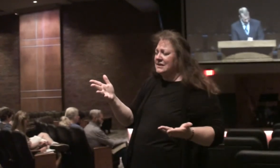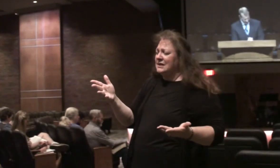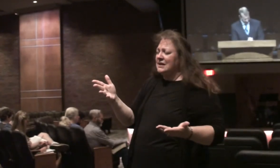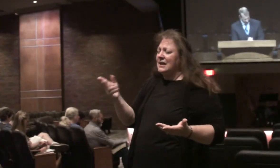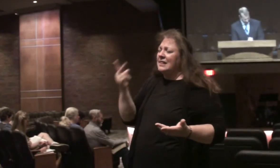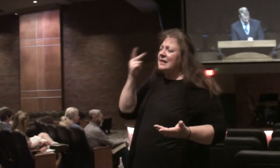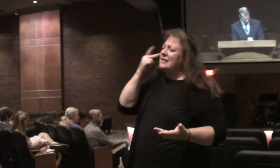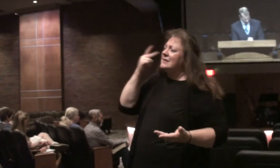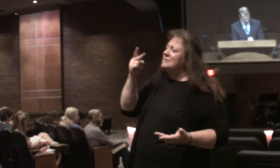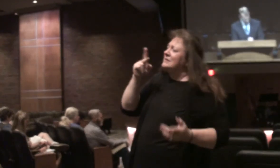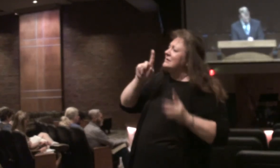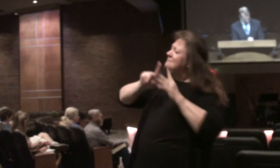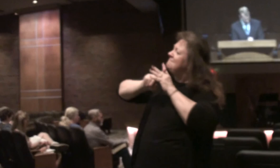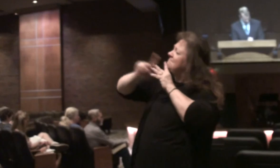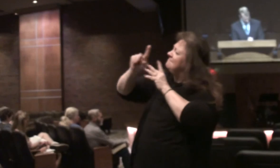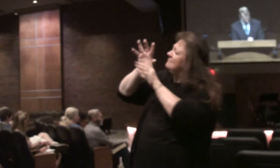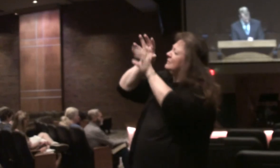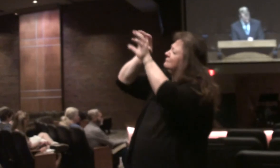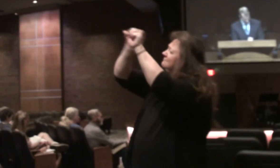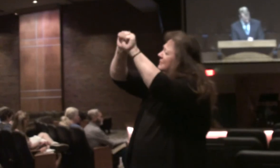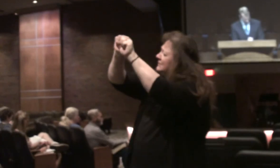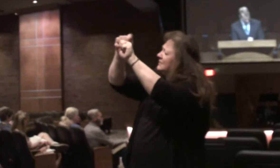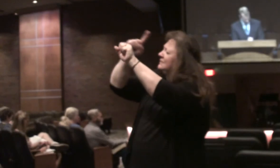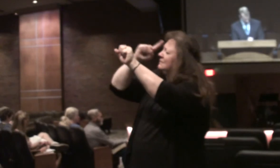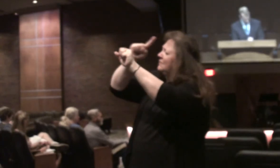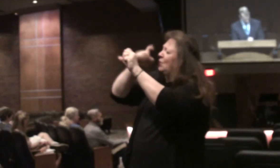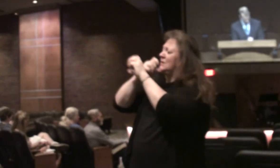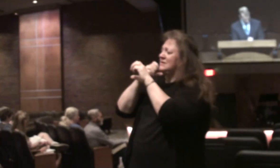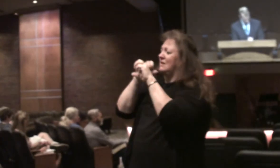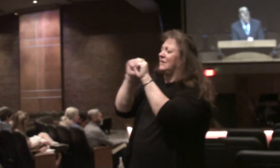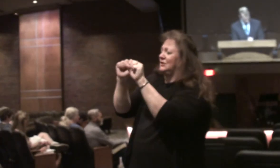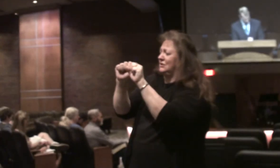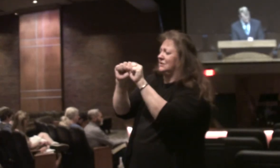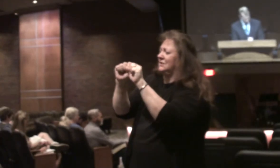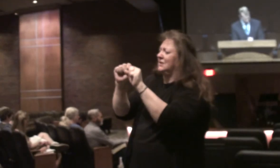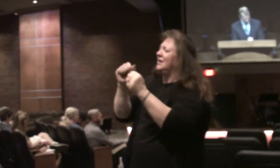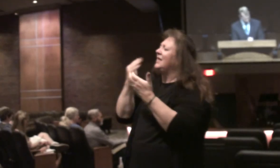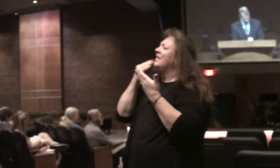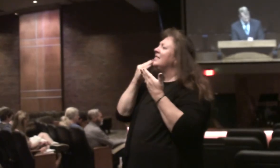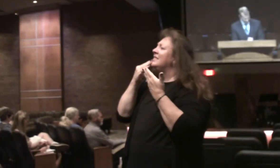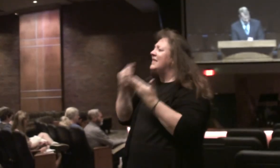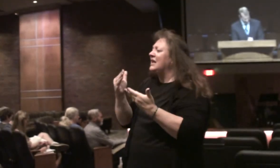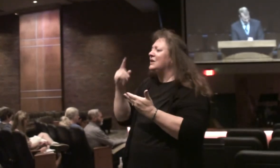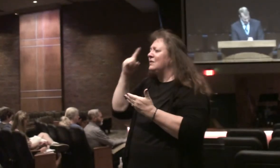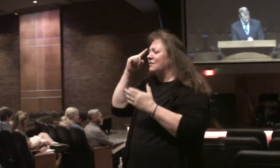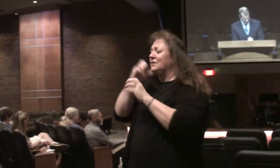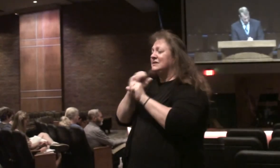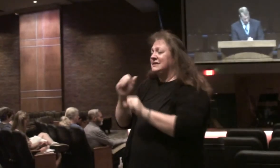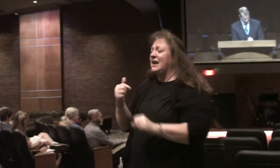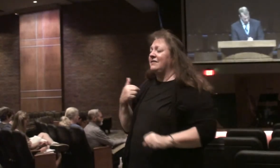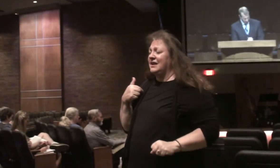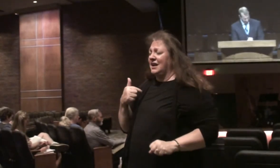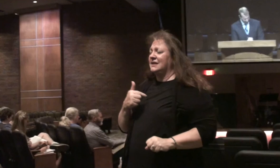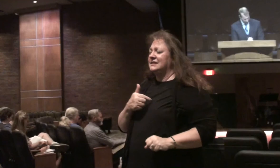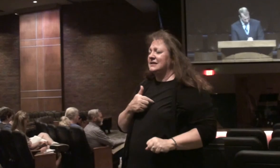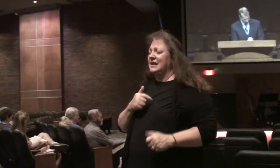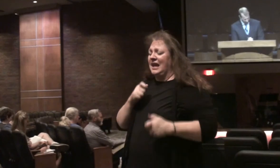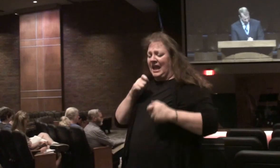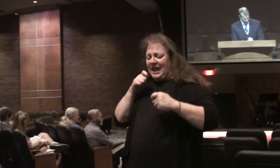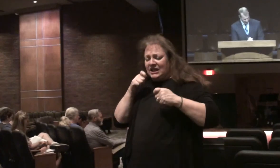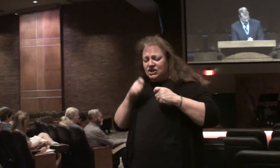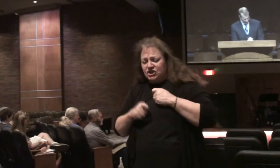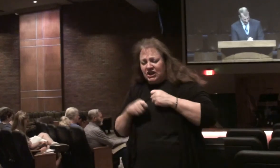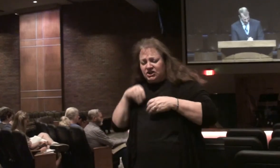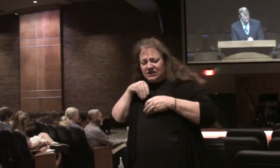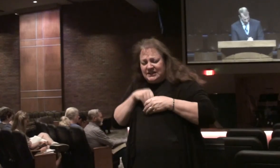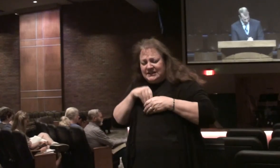see Christ and flee to him, trusting him for salvation. Lord, thank you for not only saving us, but transforming us